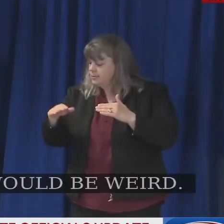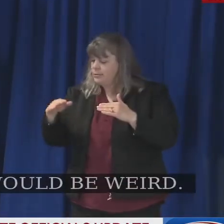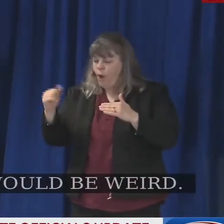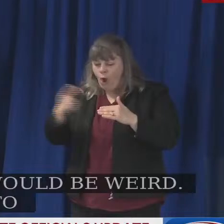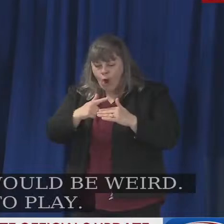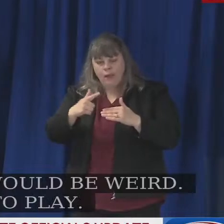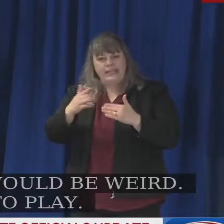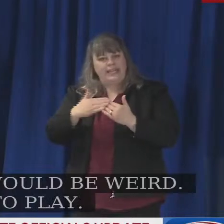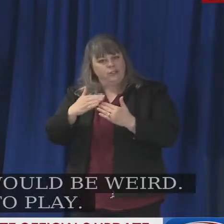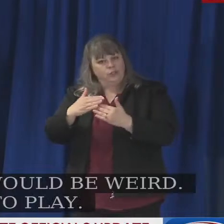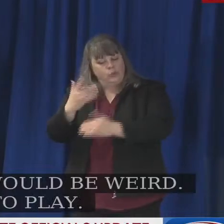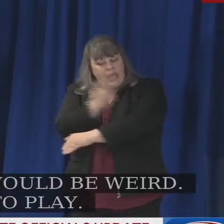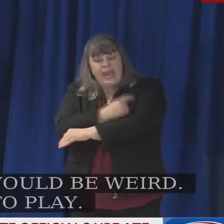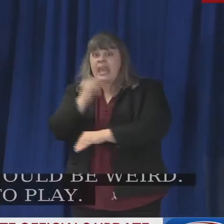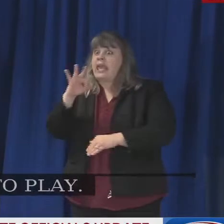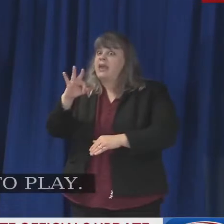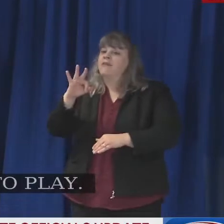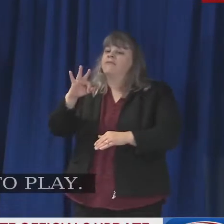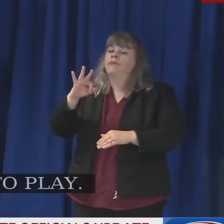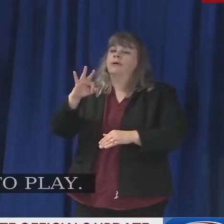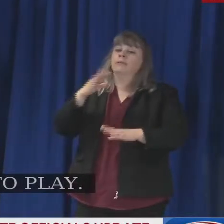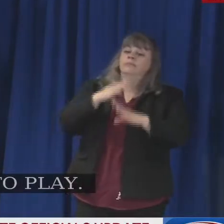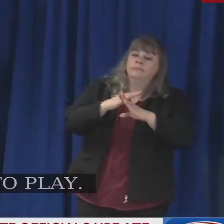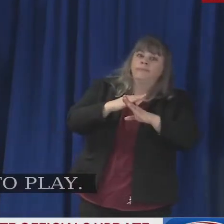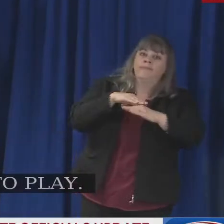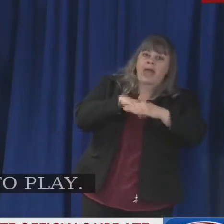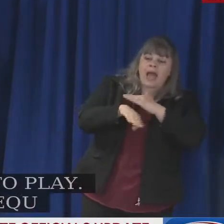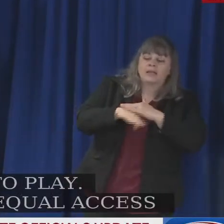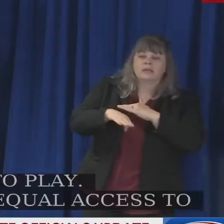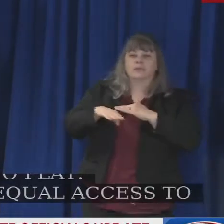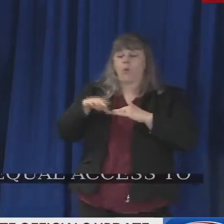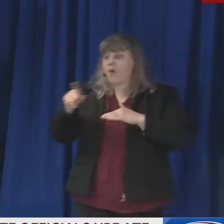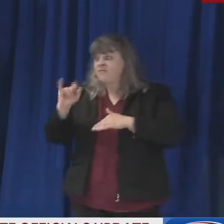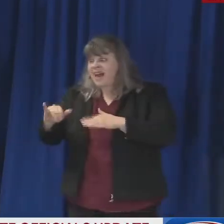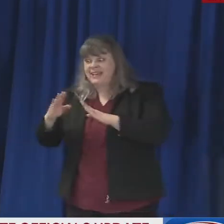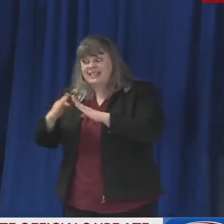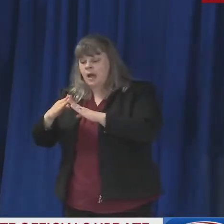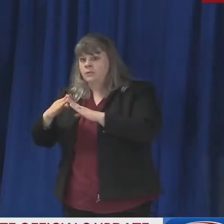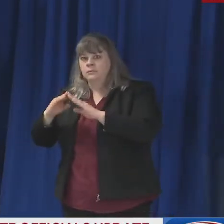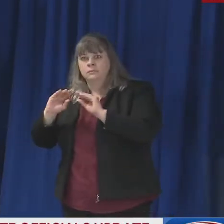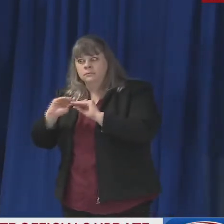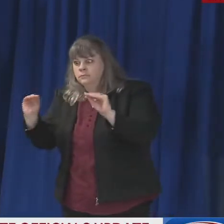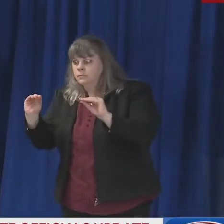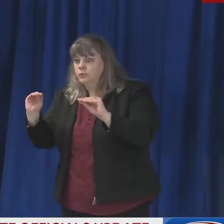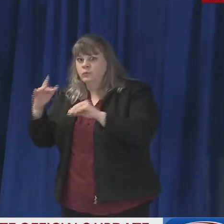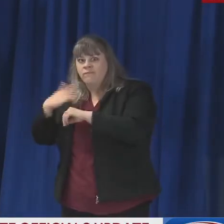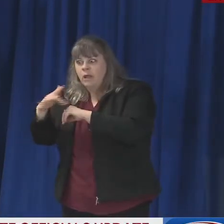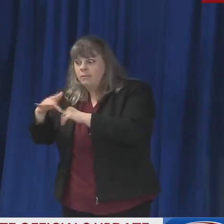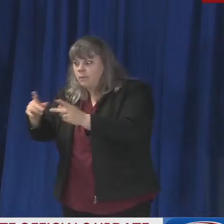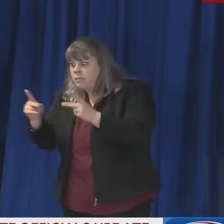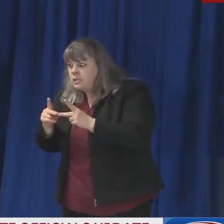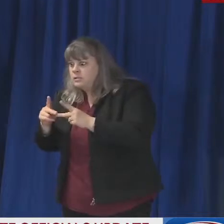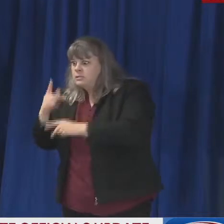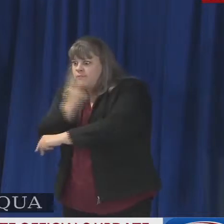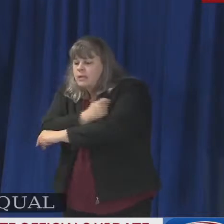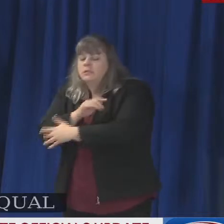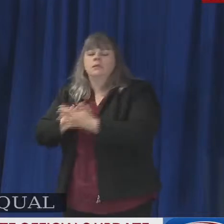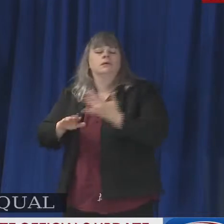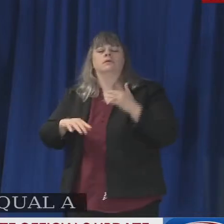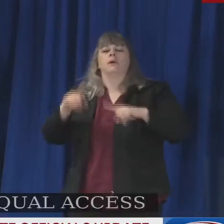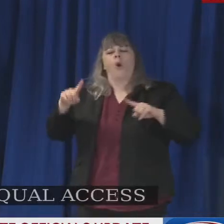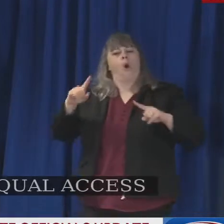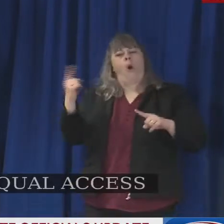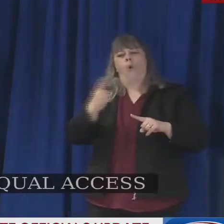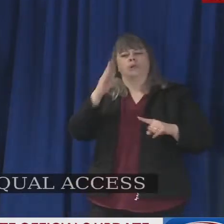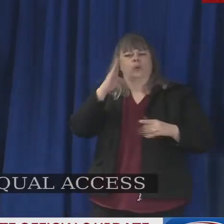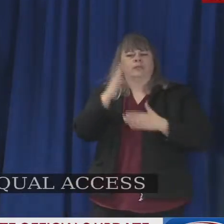didn't have complete equal access to it or something like that, or there were disproportionate populations, that would be one thing. But you're just always going to have some